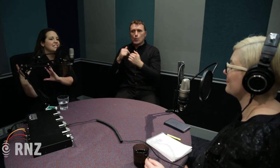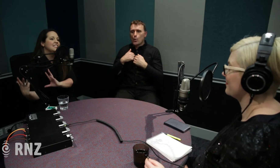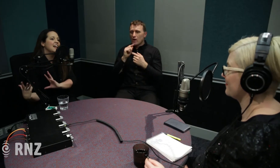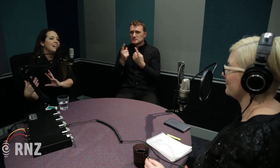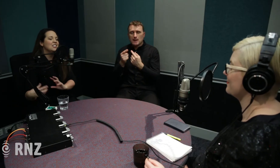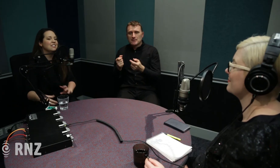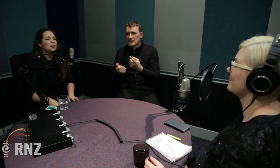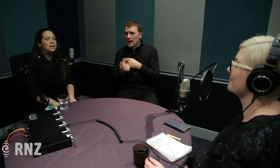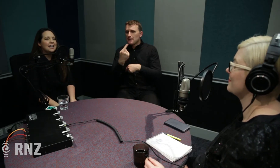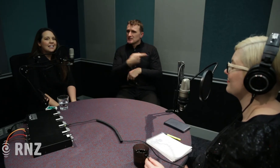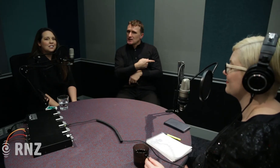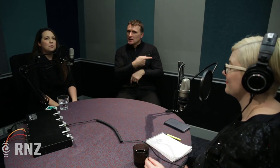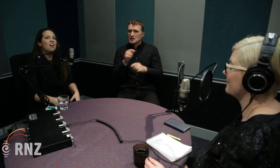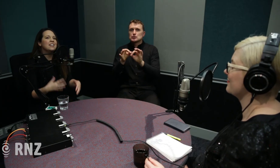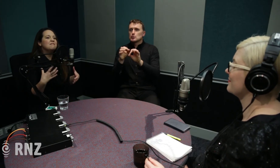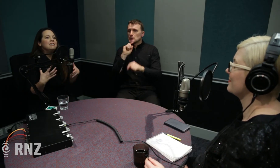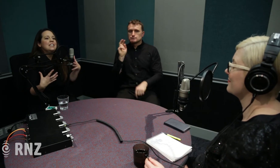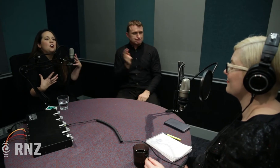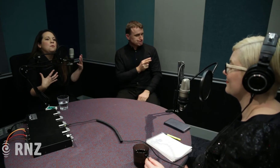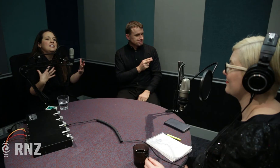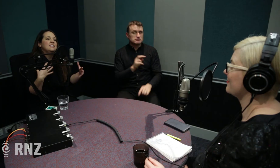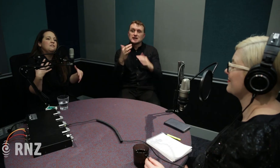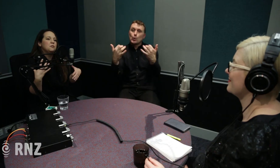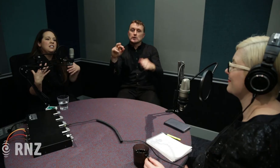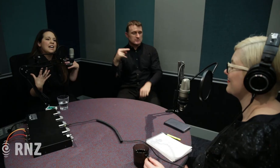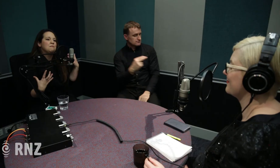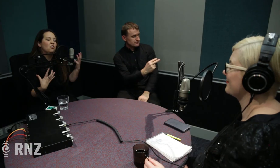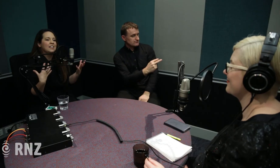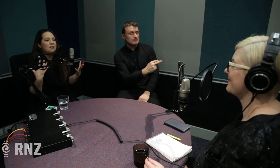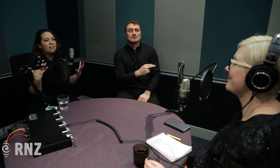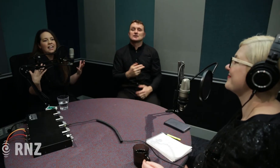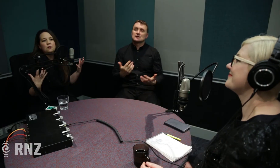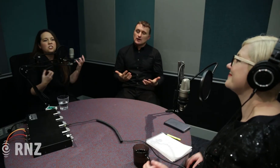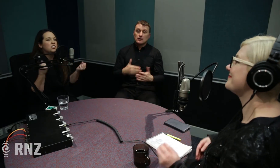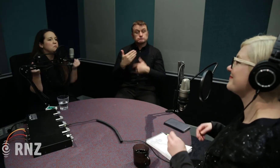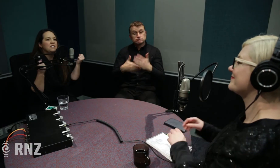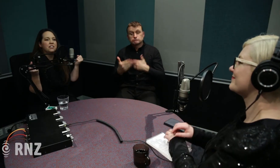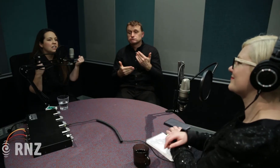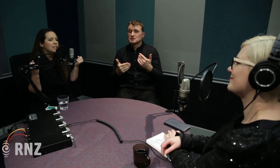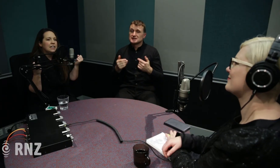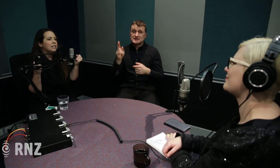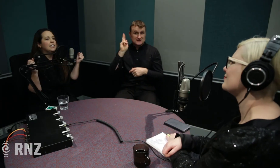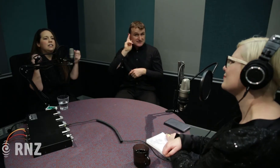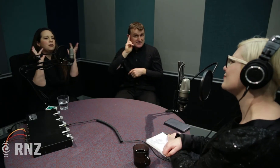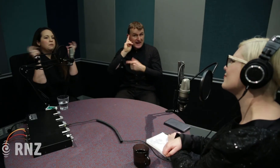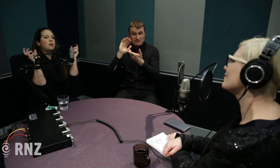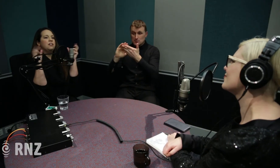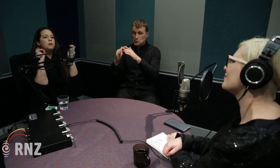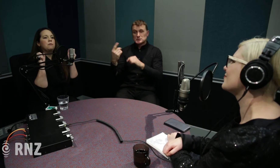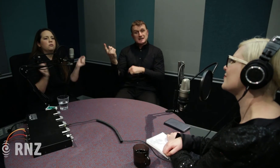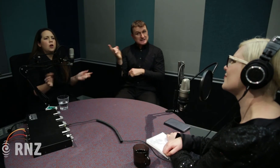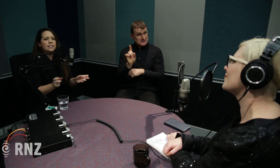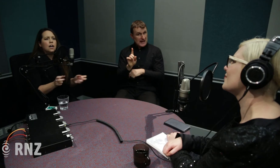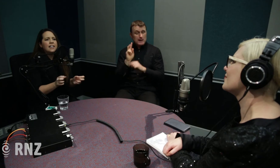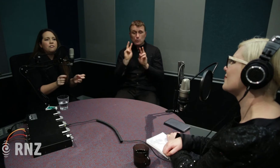happening on the stage. And so we kind of didn't really know. And then the deaf community came along, and they felt like it was just a bit of everything was going